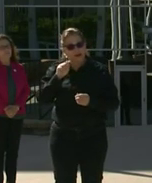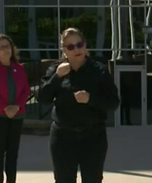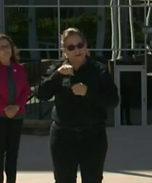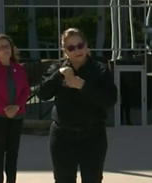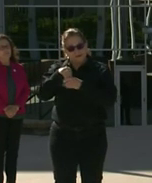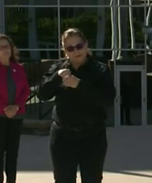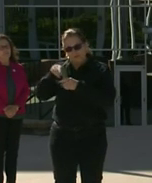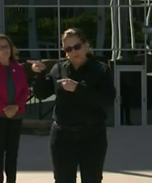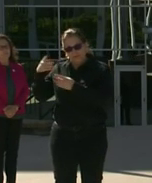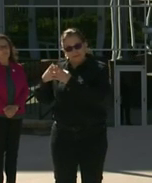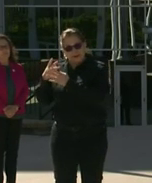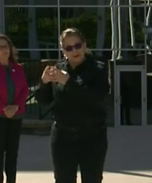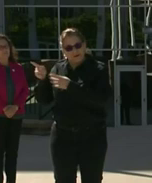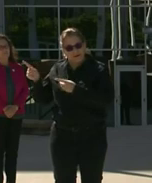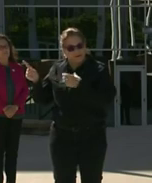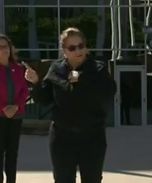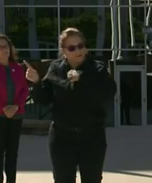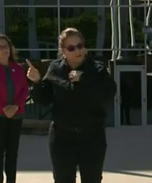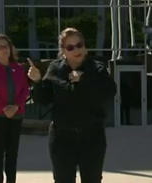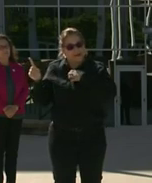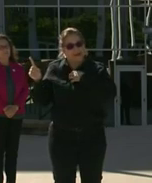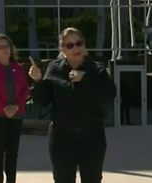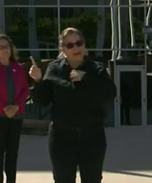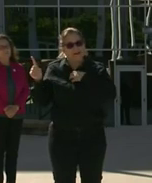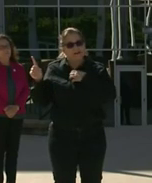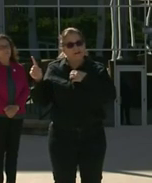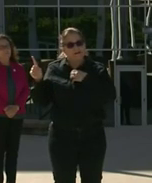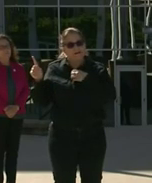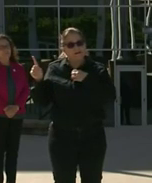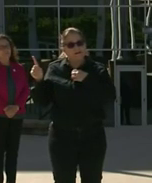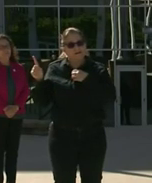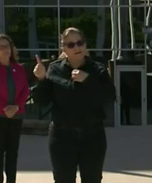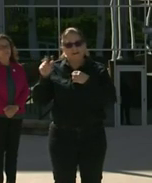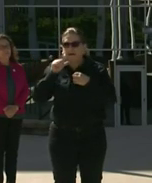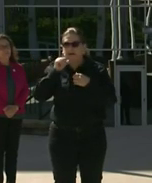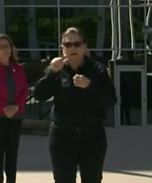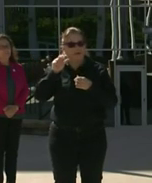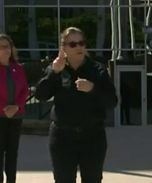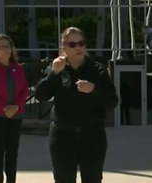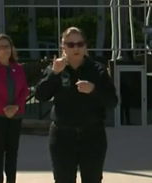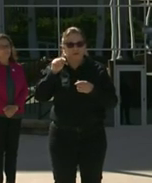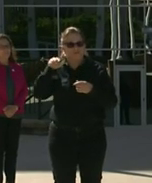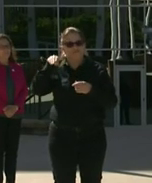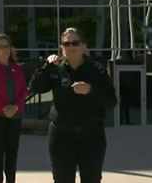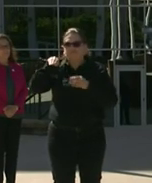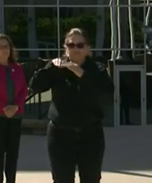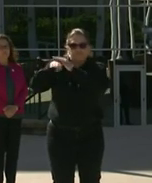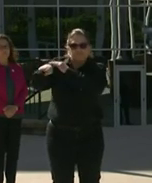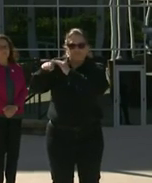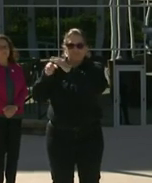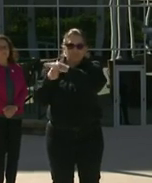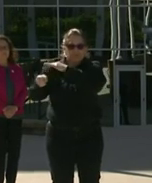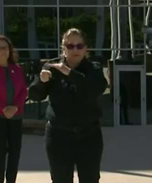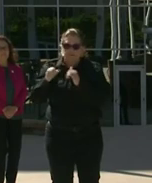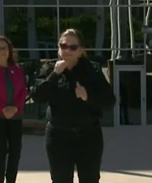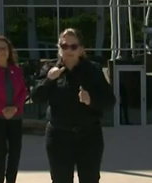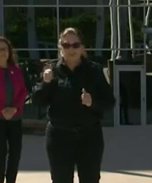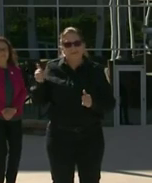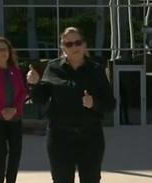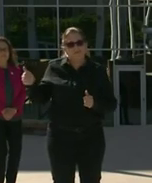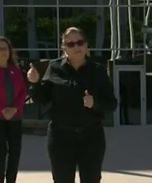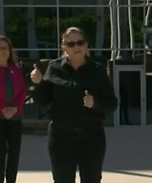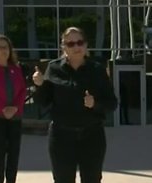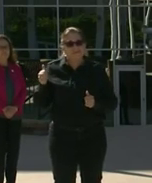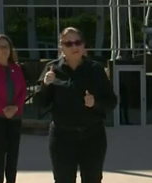apparently he's not in this unit where people are quarantined, but one, that there's recycled air, and honestly I don't know, but that's what he said, and that's